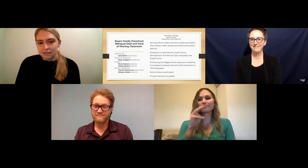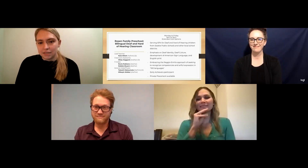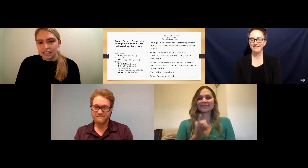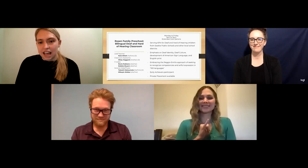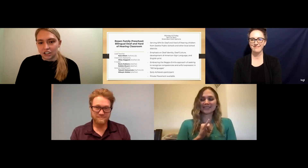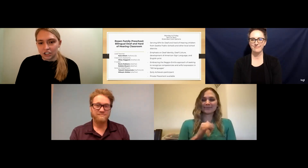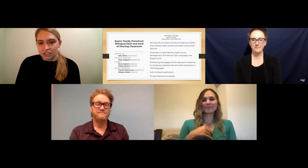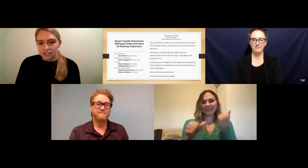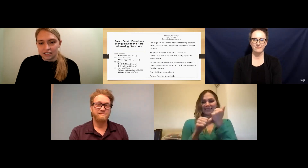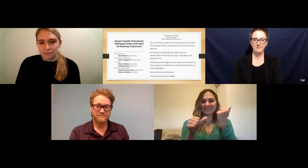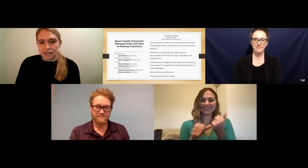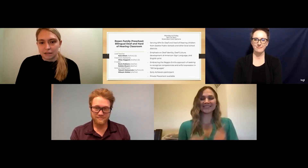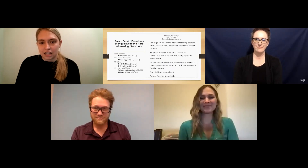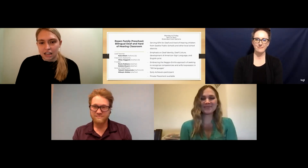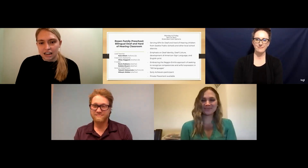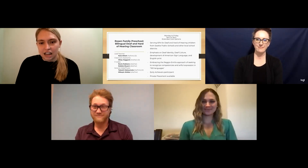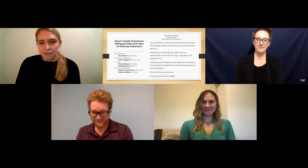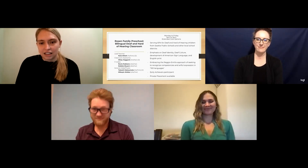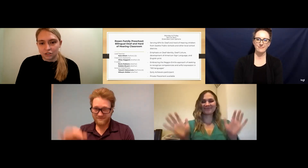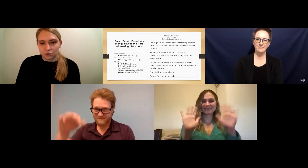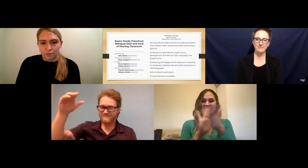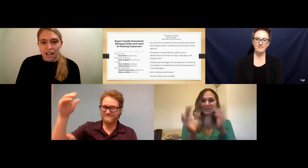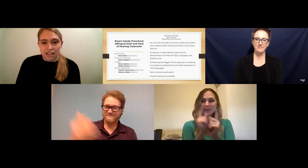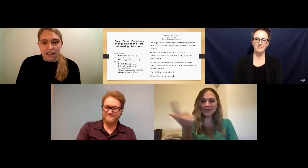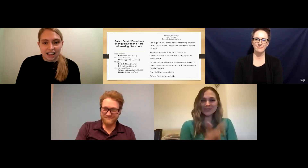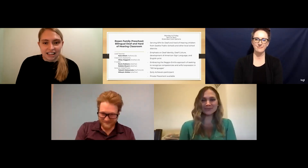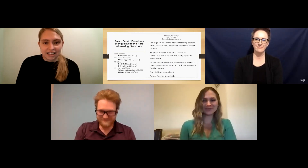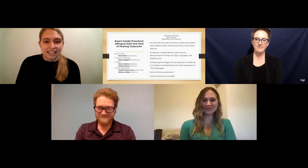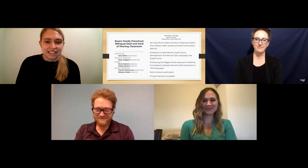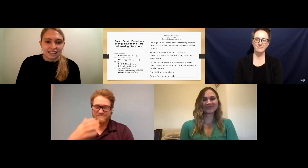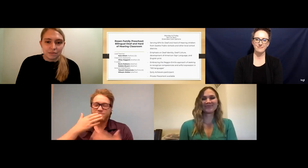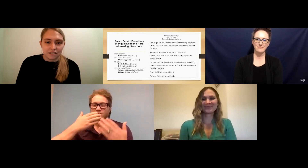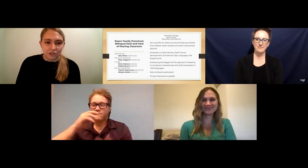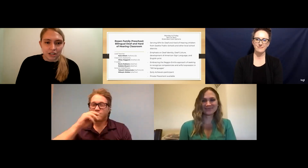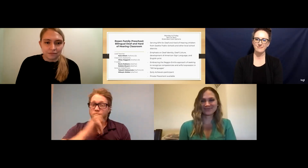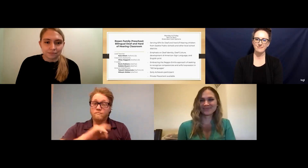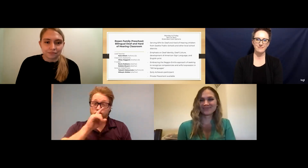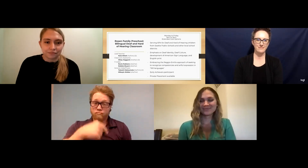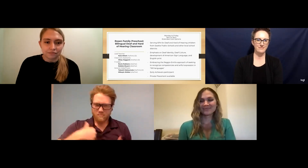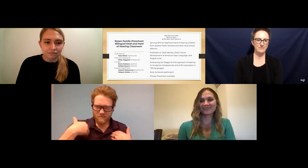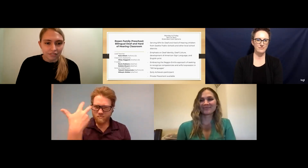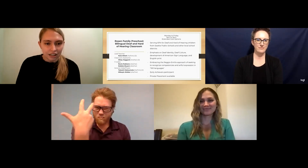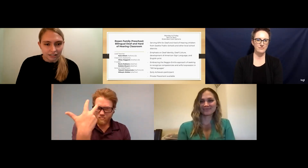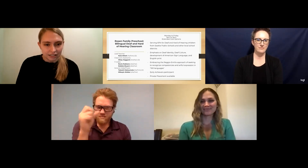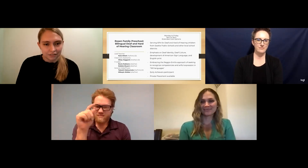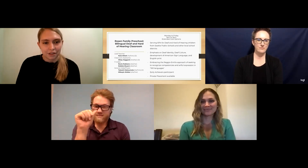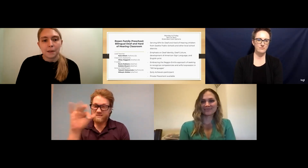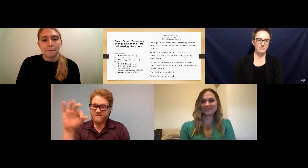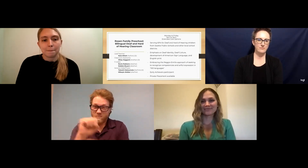Misty Haggard. This is my name sign, and I'm the classroom aide. Hi, it's nice to meet everyone.